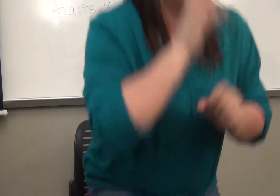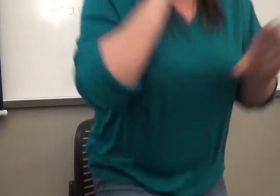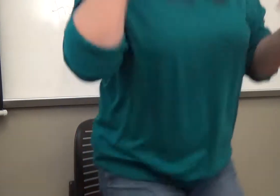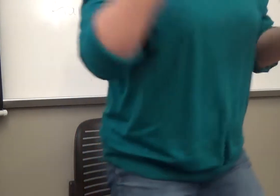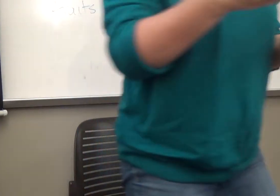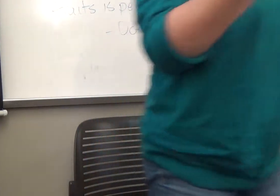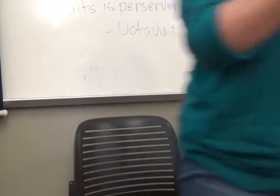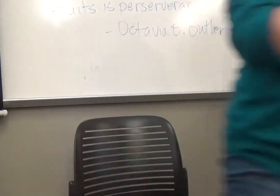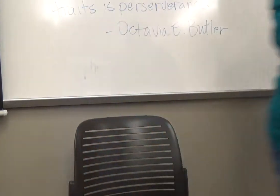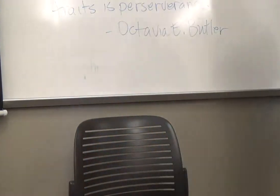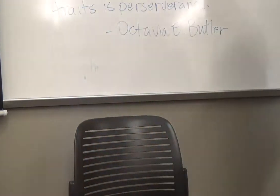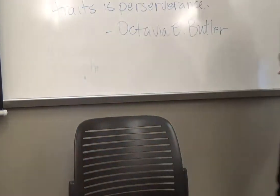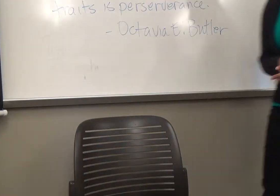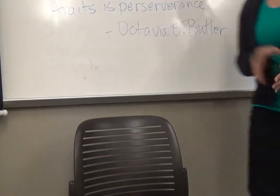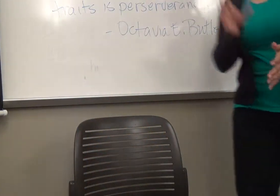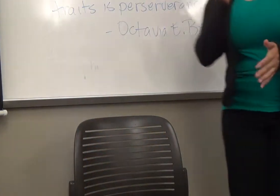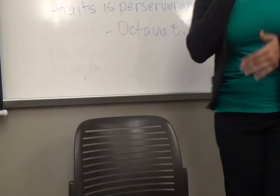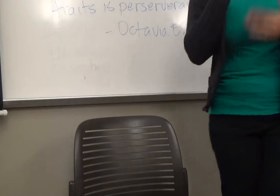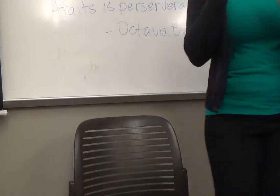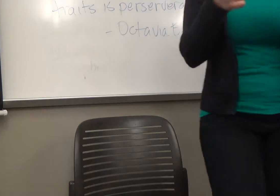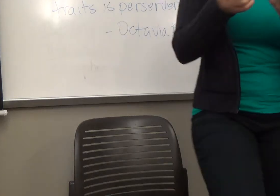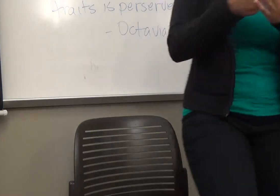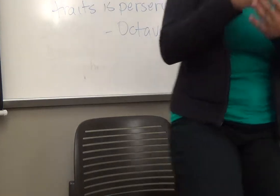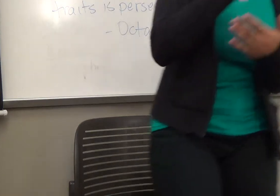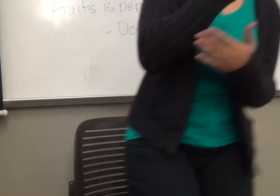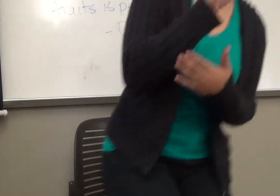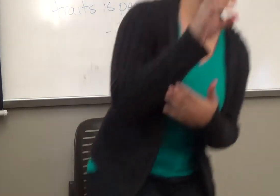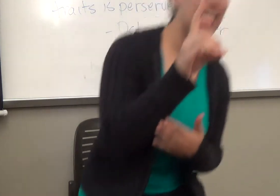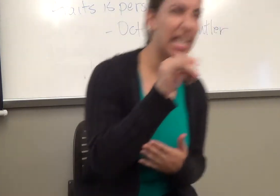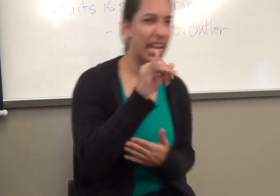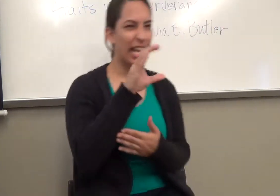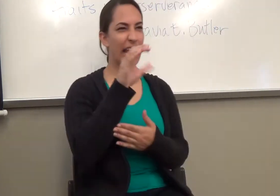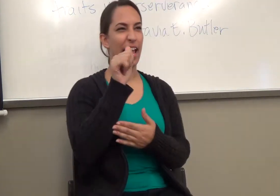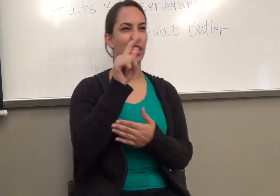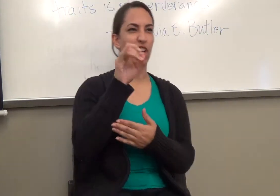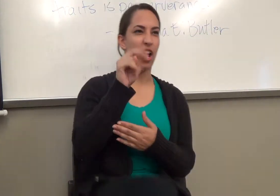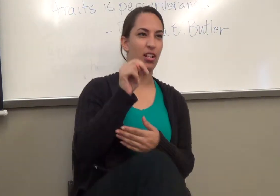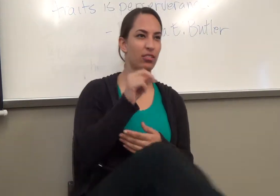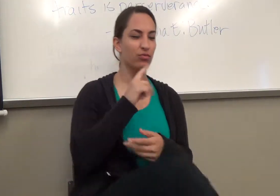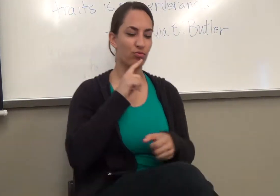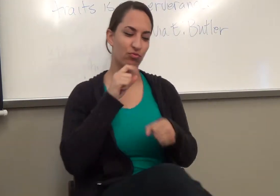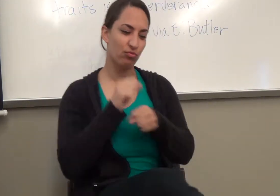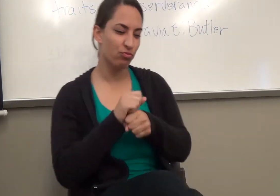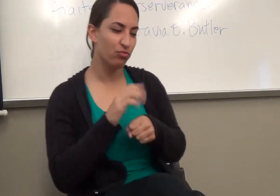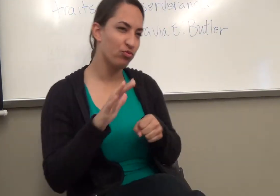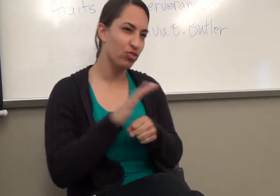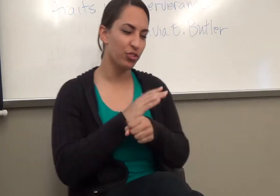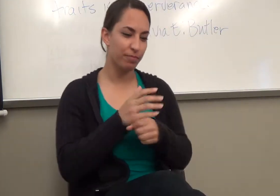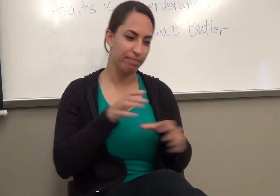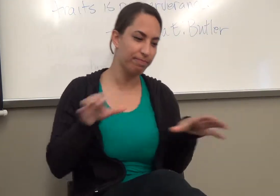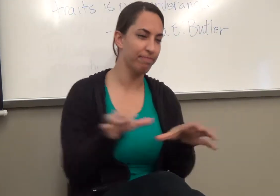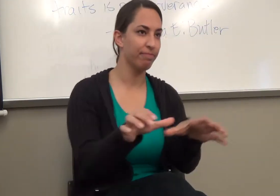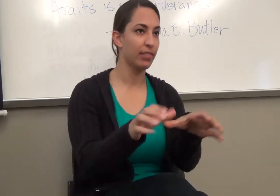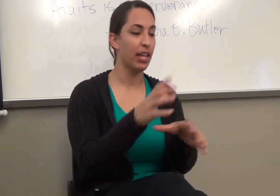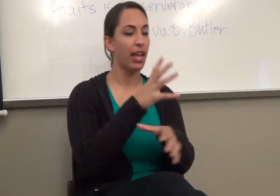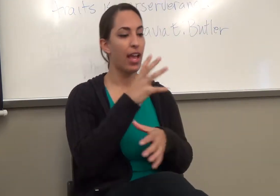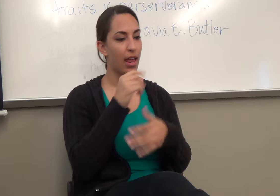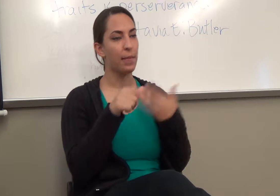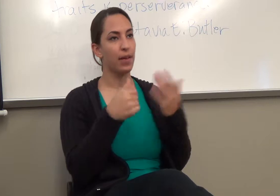This is gonna be about dedication, and this is gonna be about intelligence, okay? So each one of these is